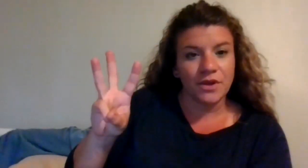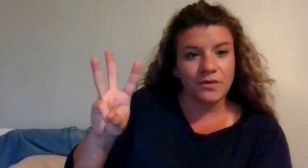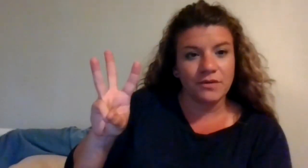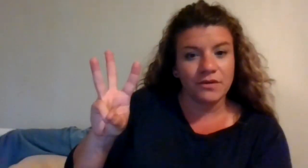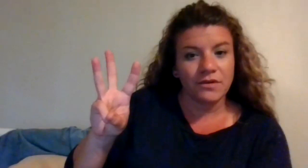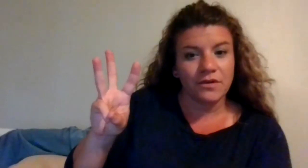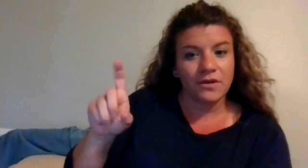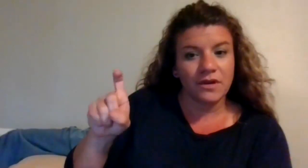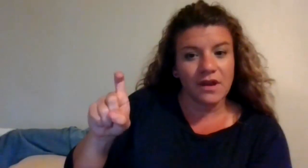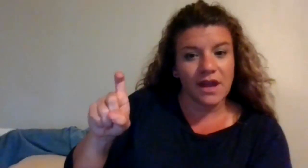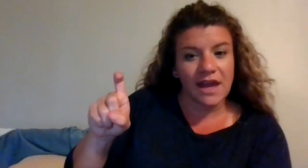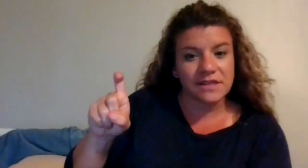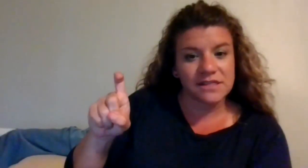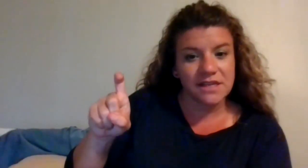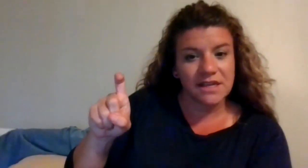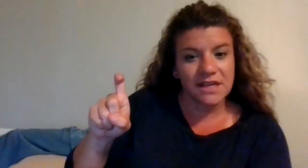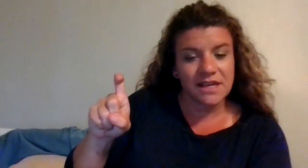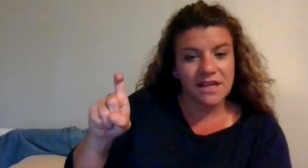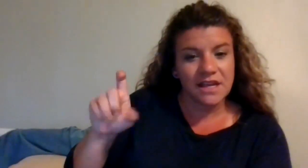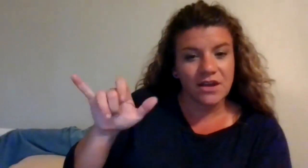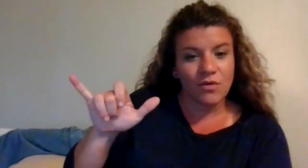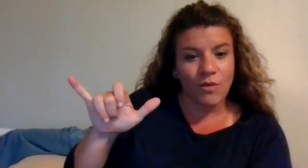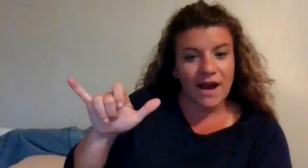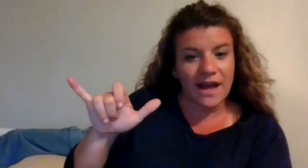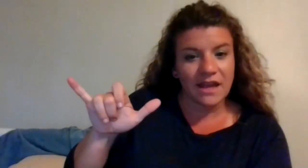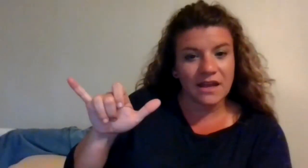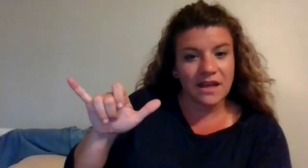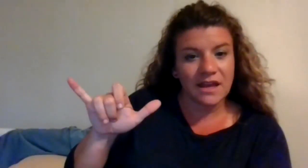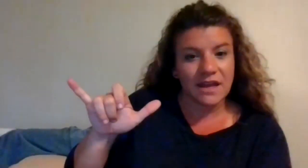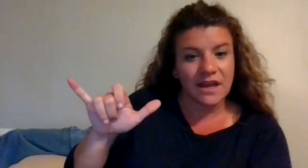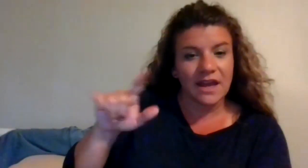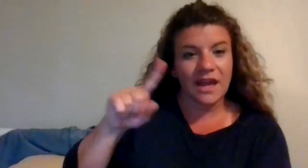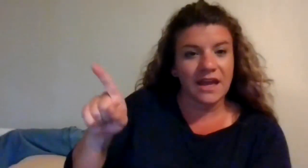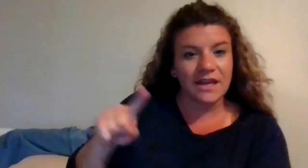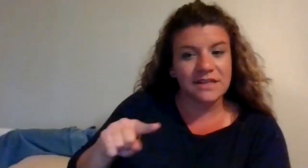W, X, Y,